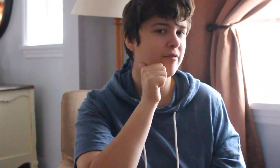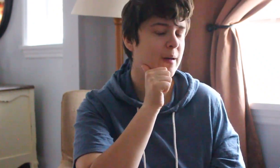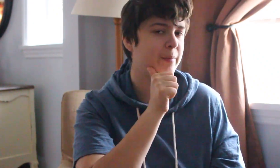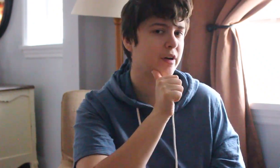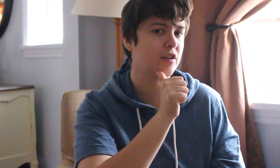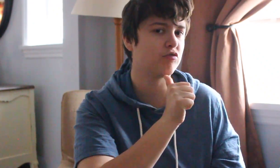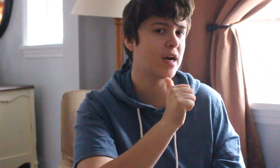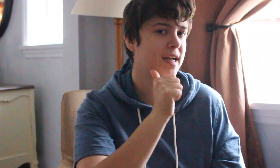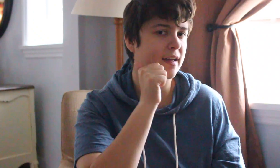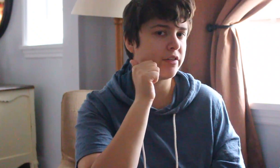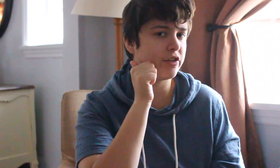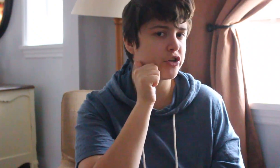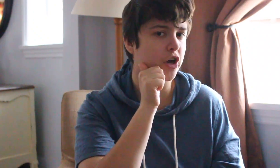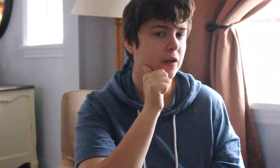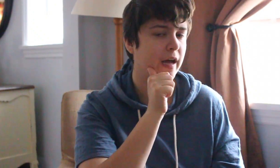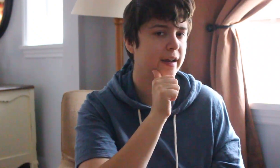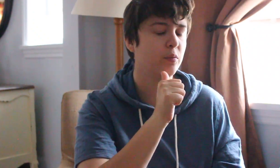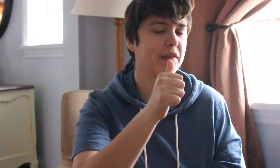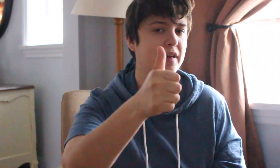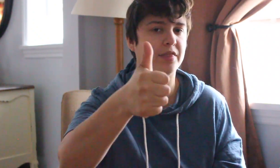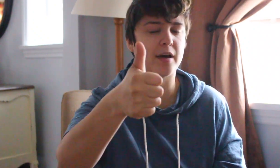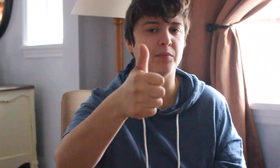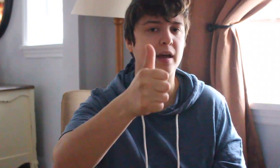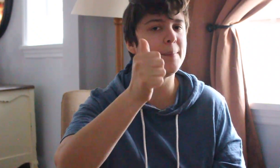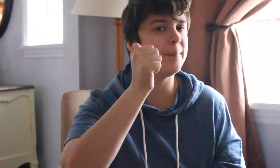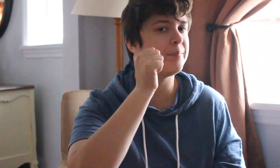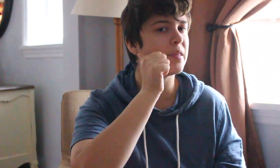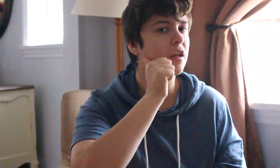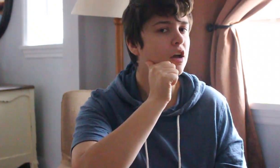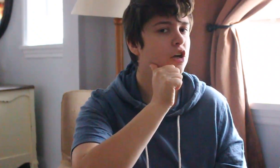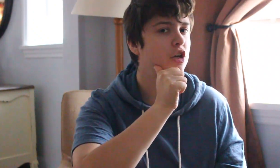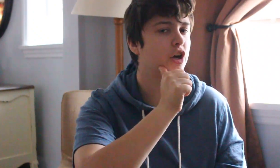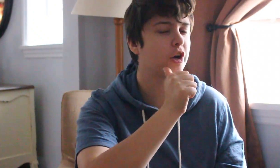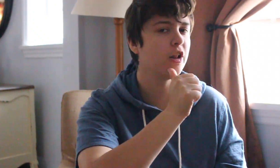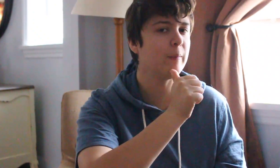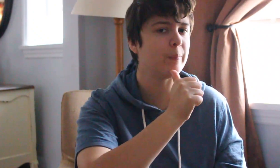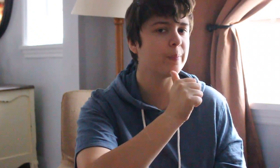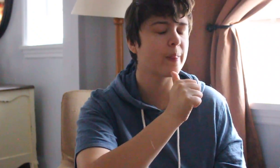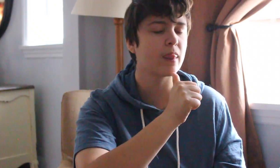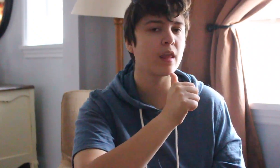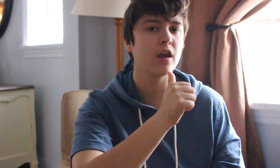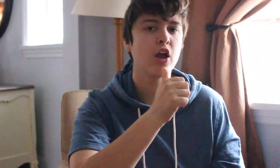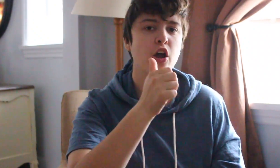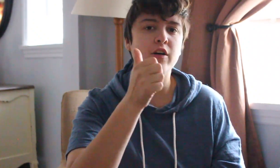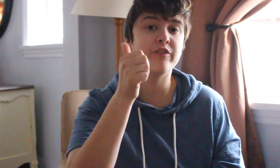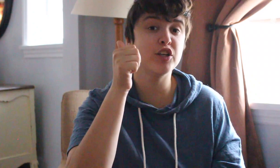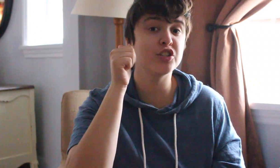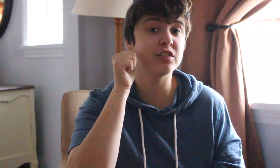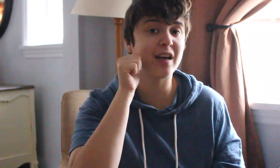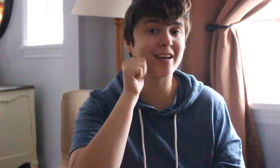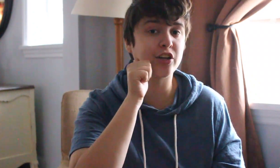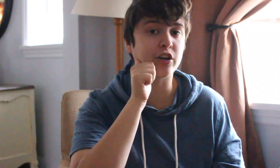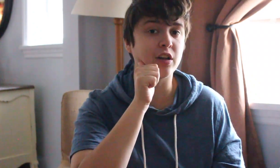Remember it's right against your jaw line with that thumbs up. Girl. First your sign girl